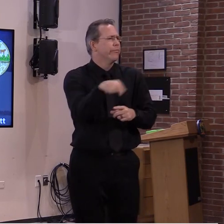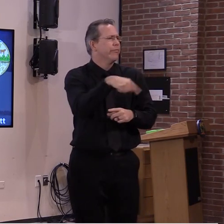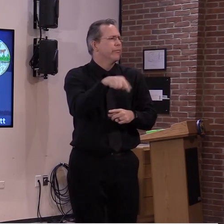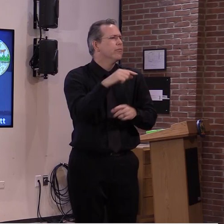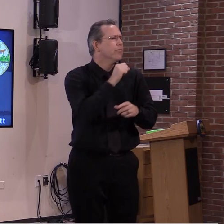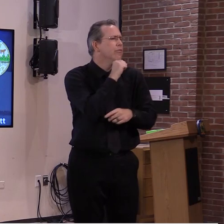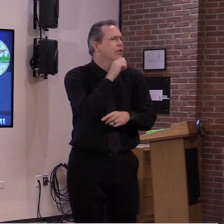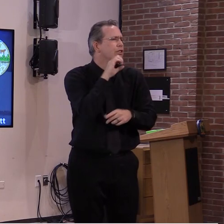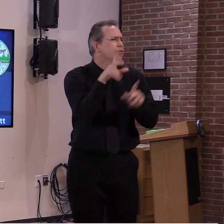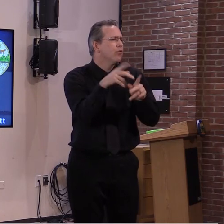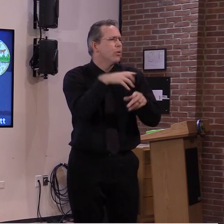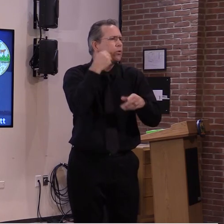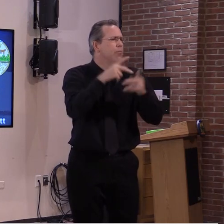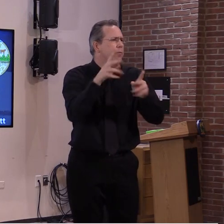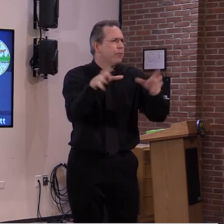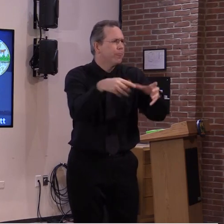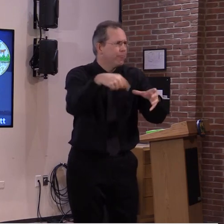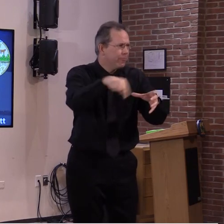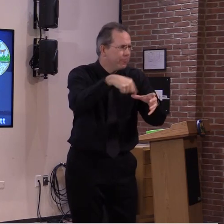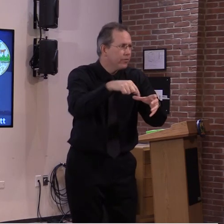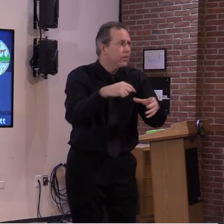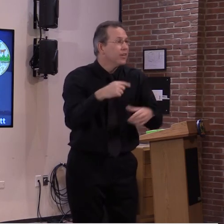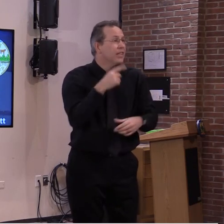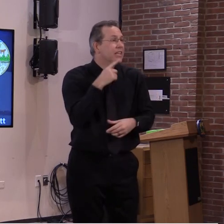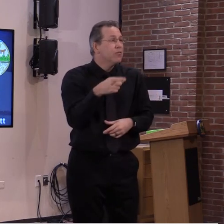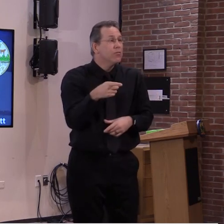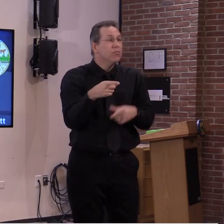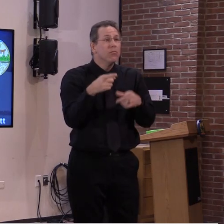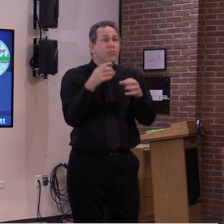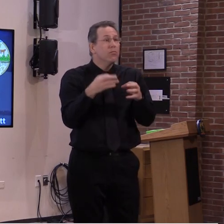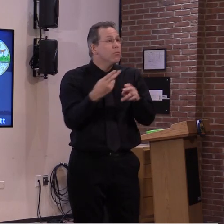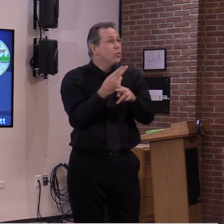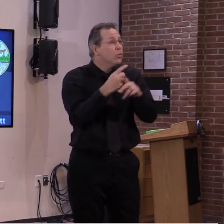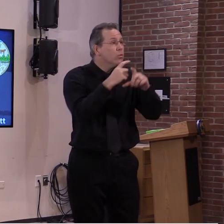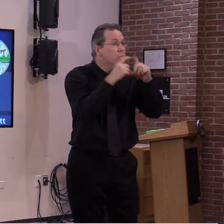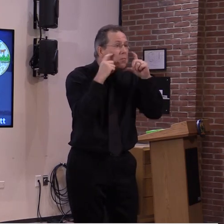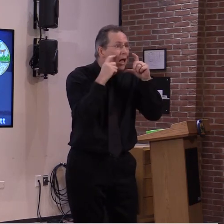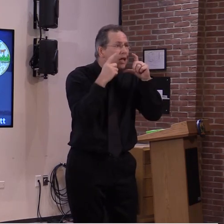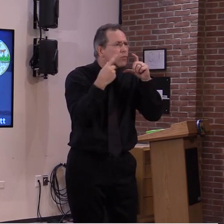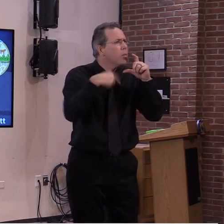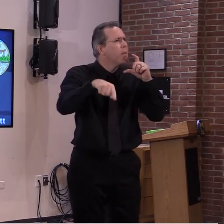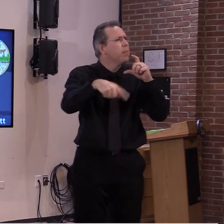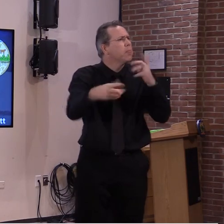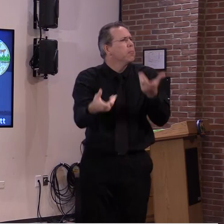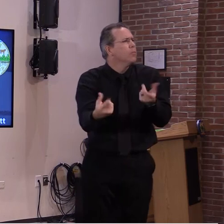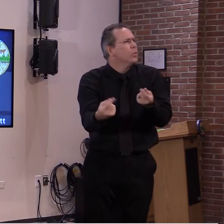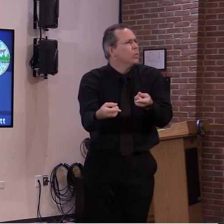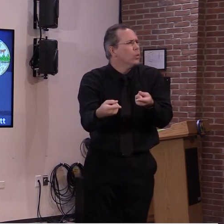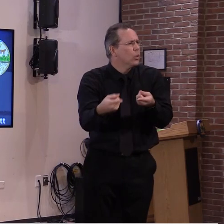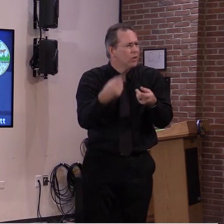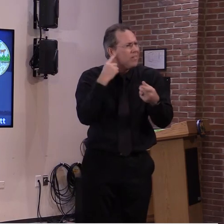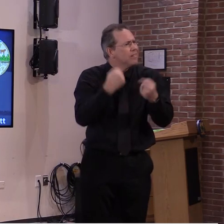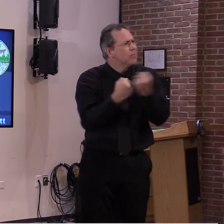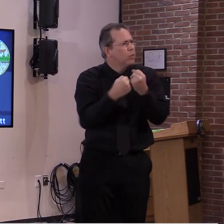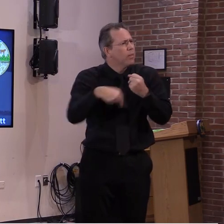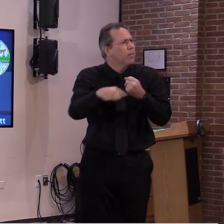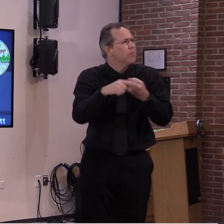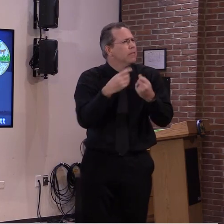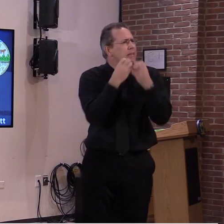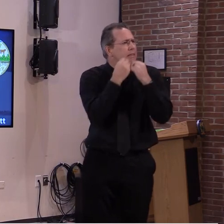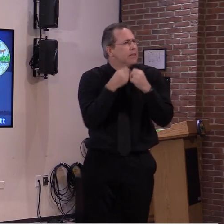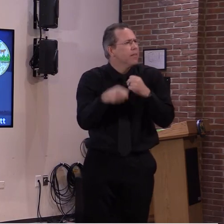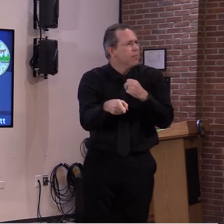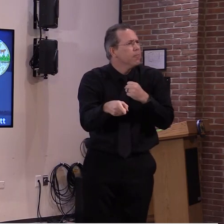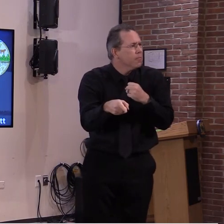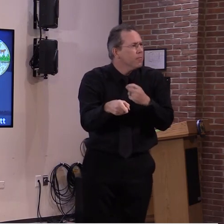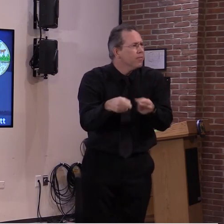when deciding whether to wear a mask, physically distance, or put social plans on hold. And I know